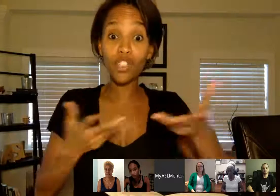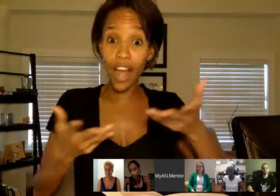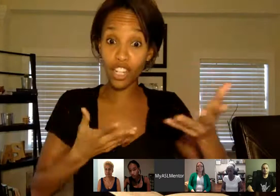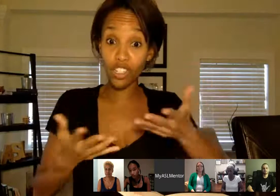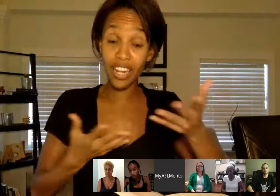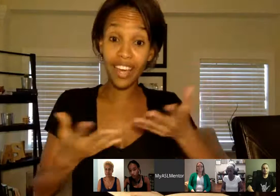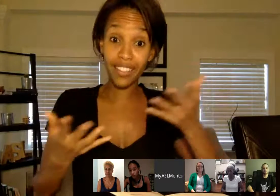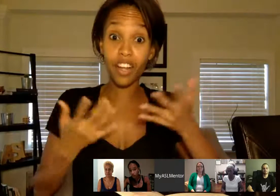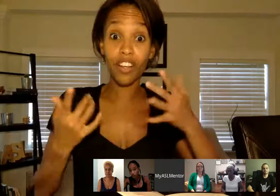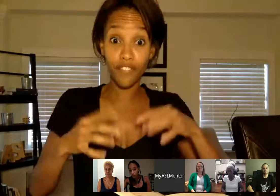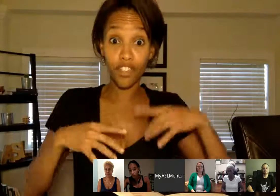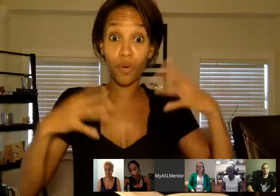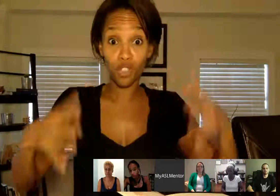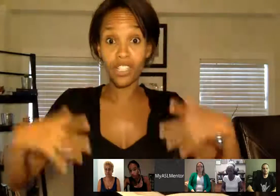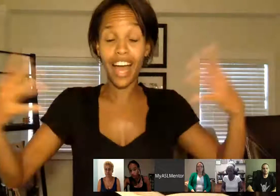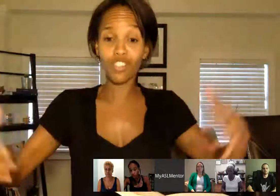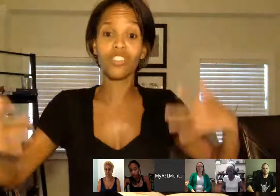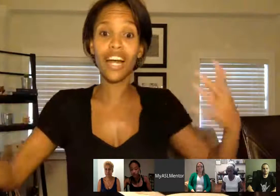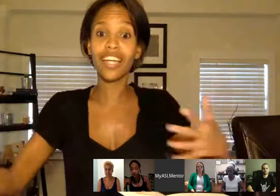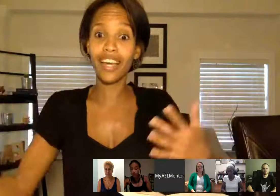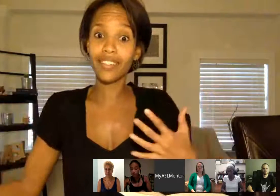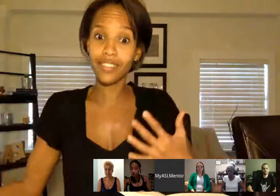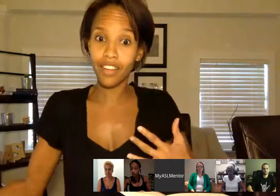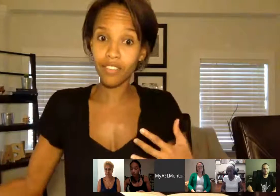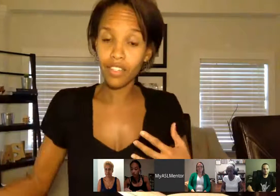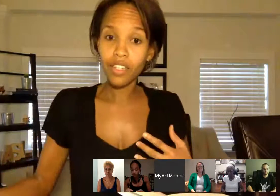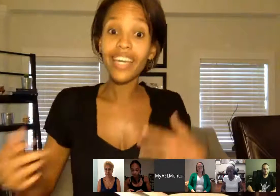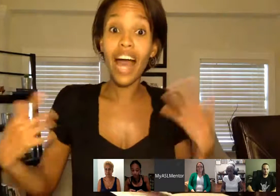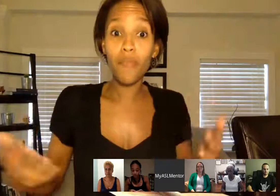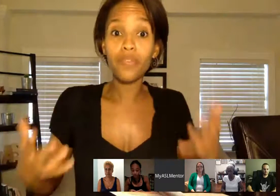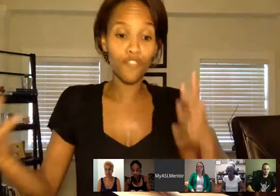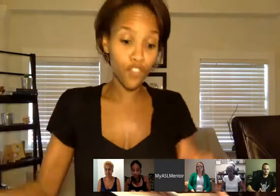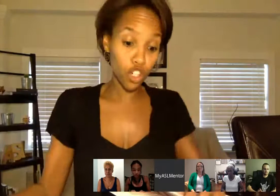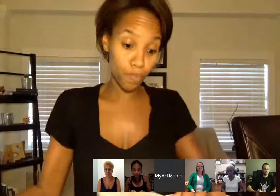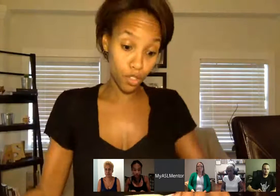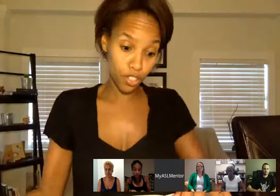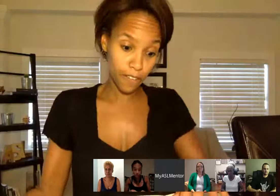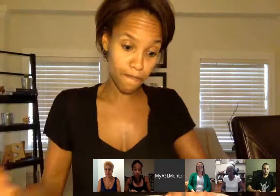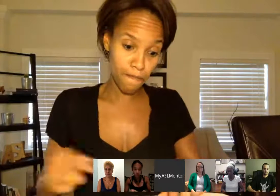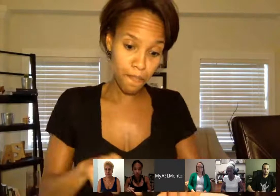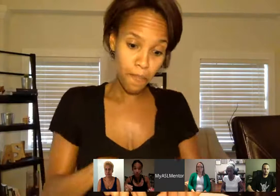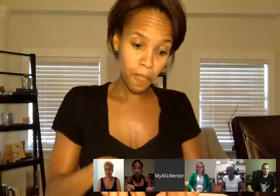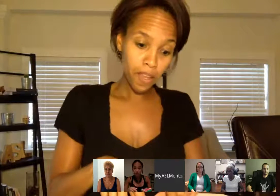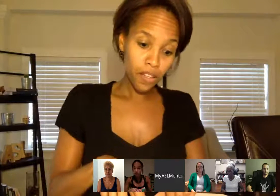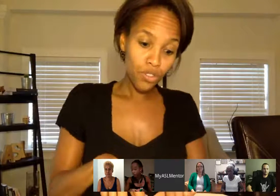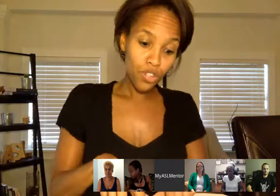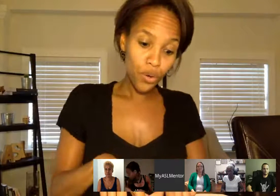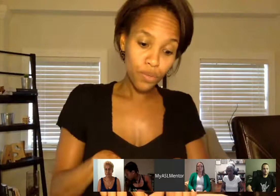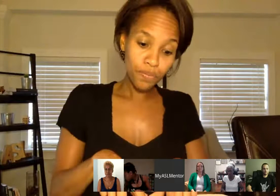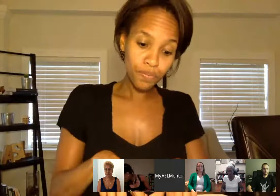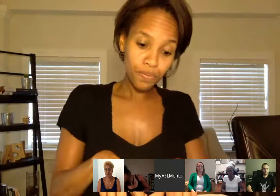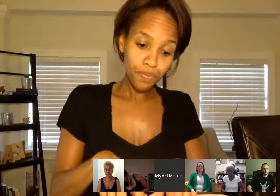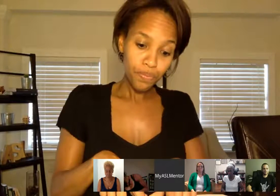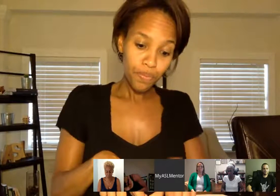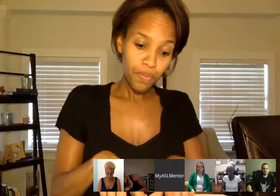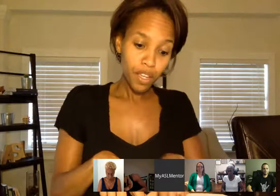most interactions in ASL, if the person is actually signing ASL, it happens in first person.